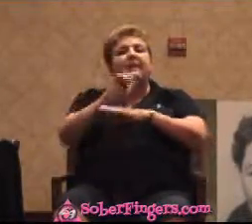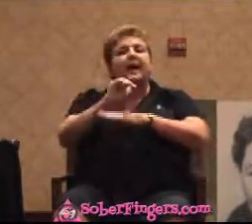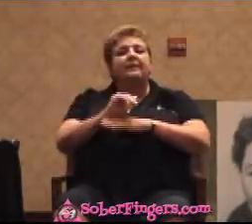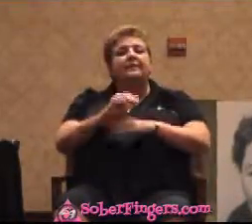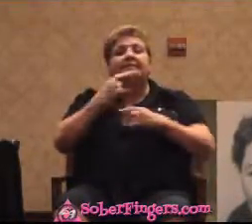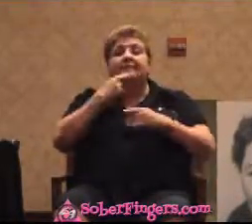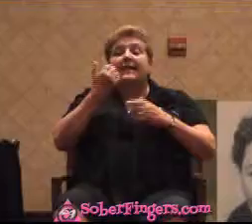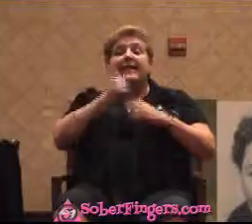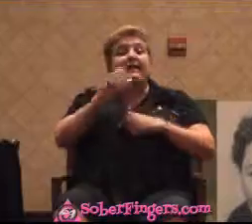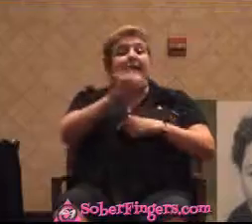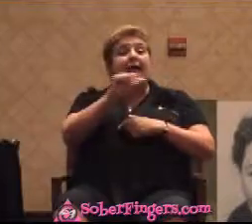announcements?